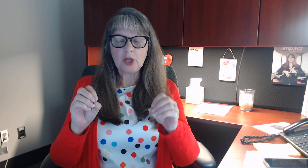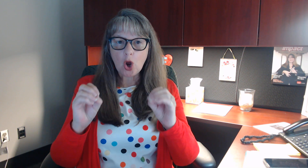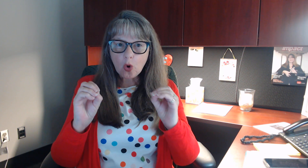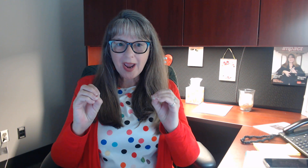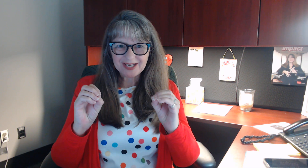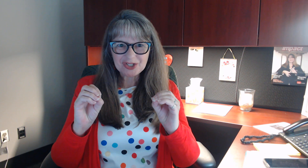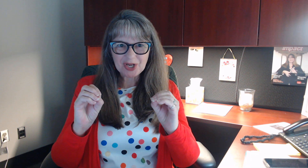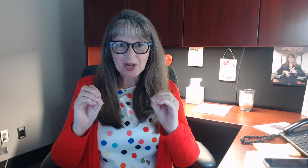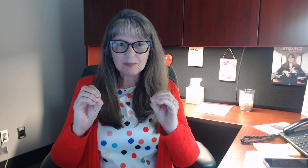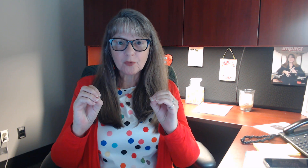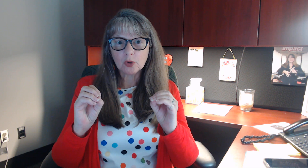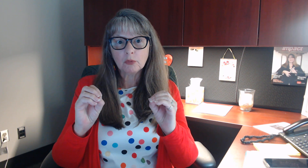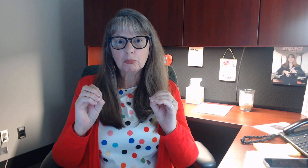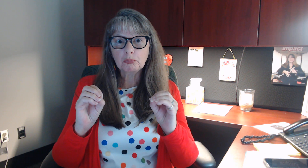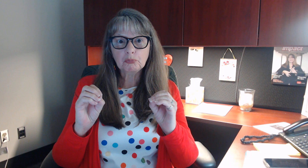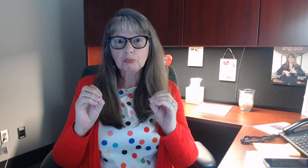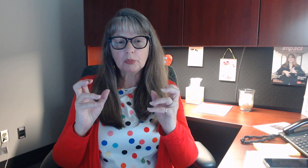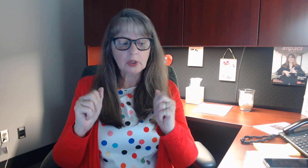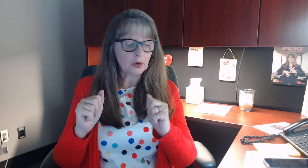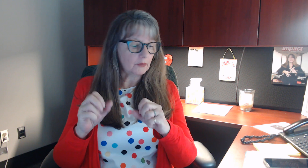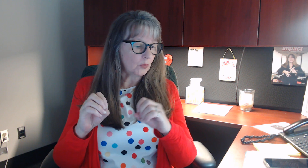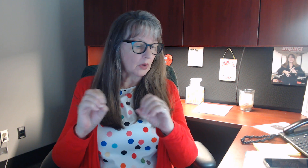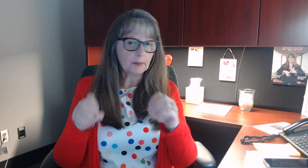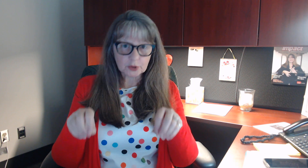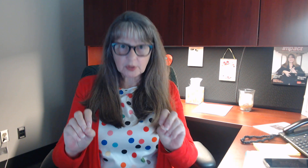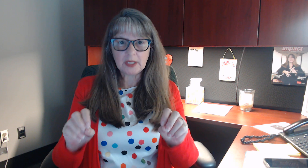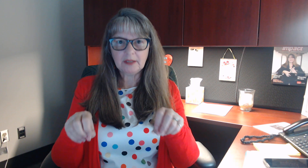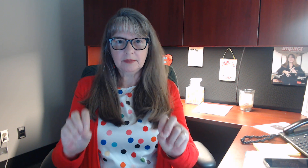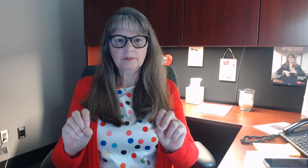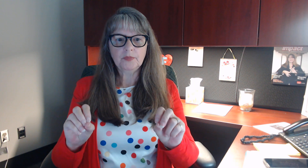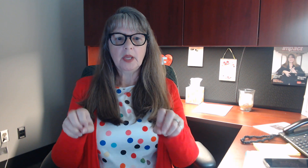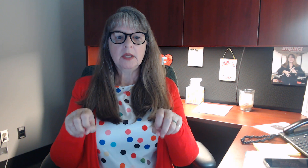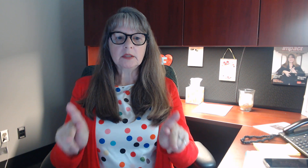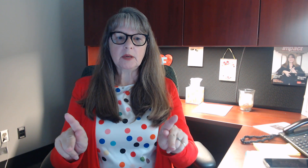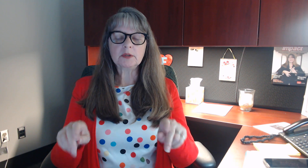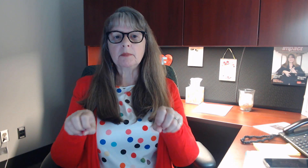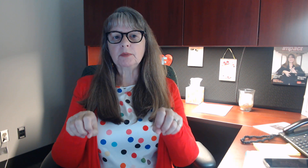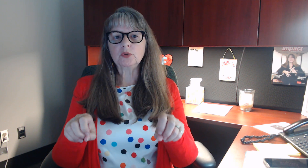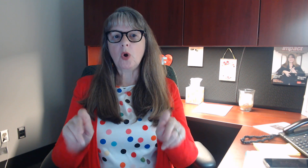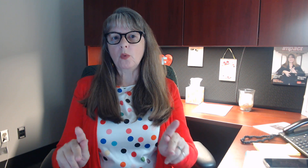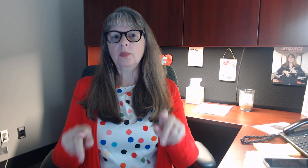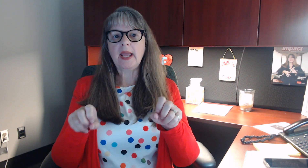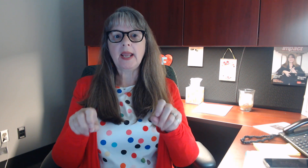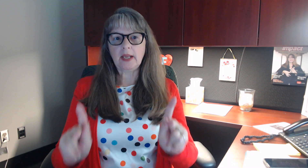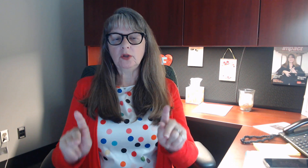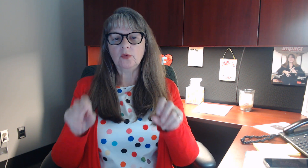O hand shape for, you know, for opportunity. Sometimes some people do okay, you know,